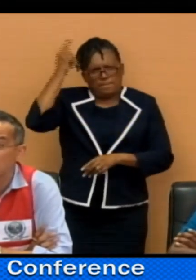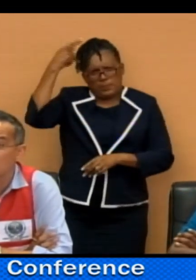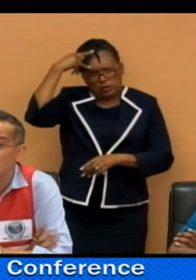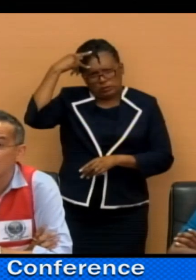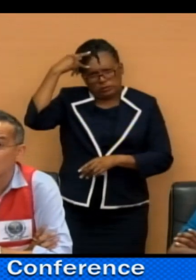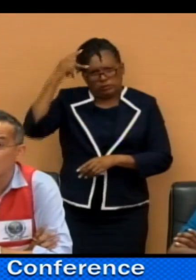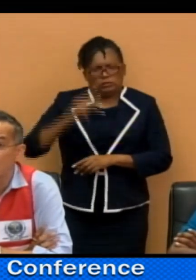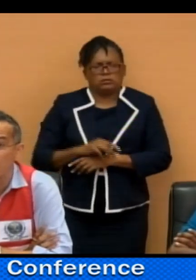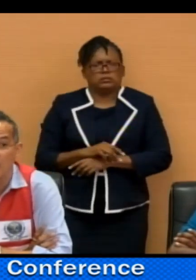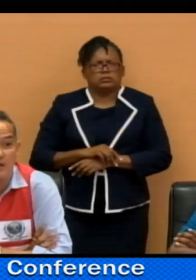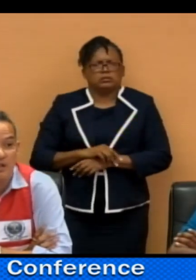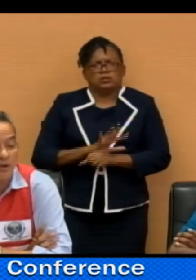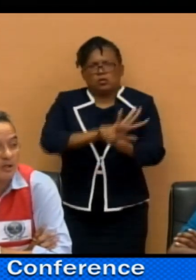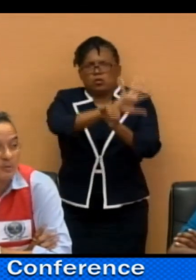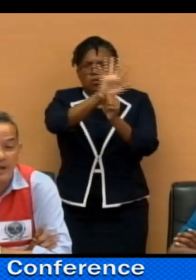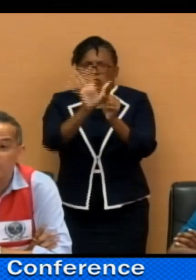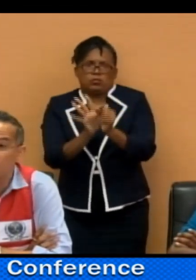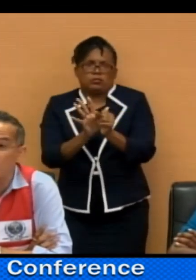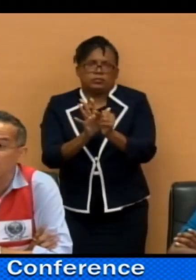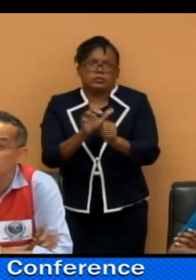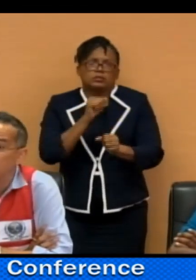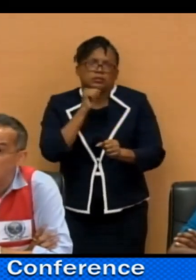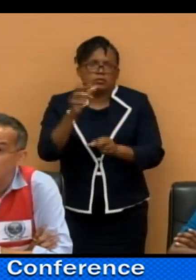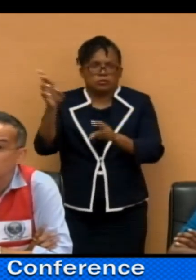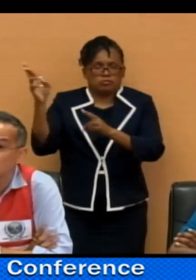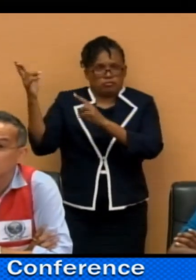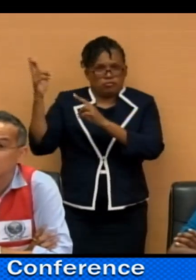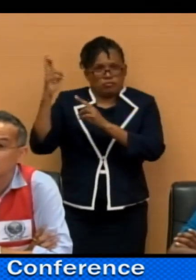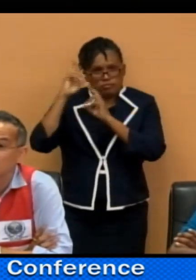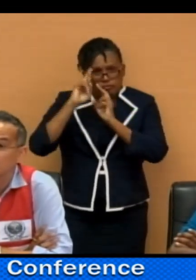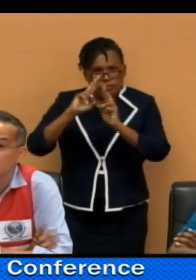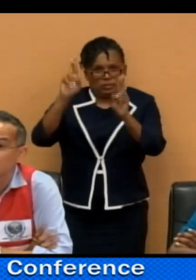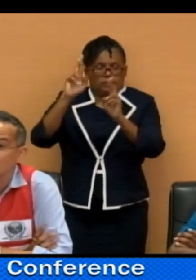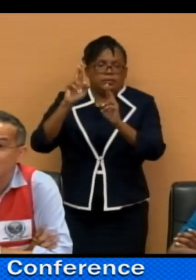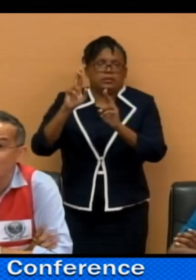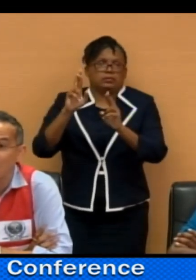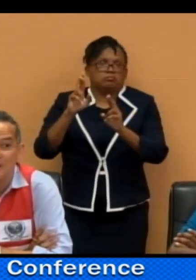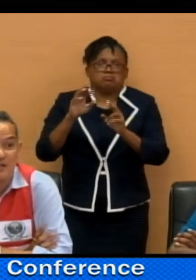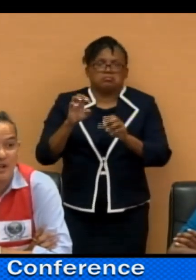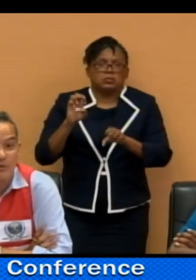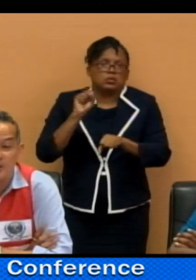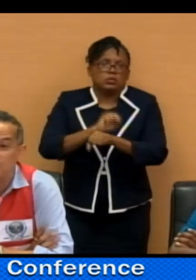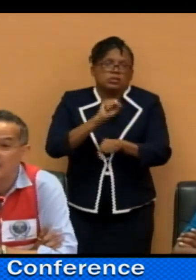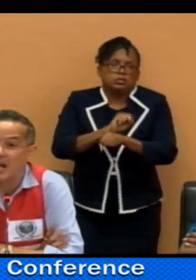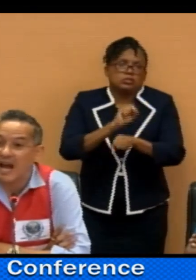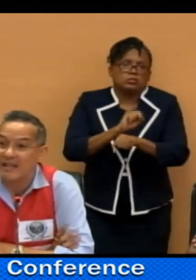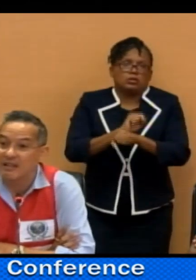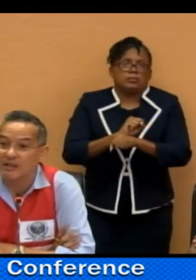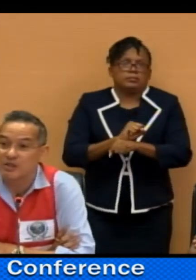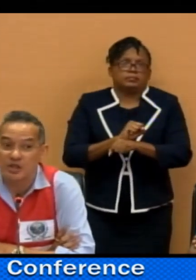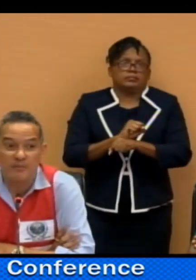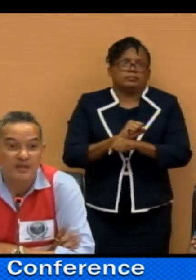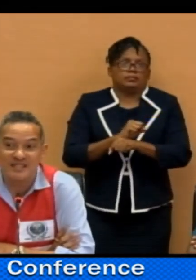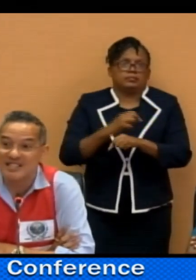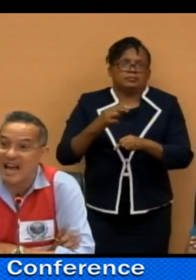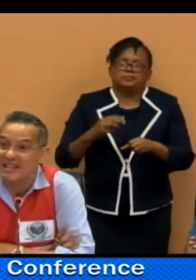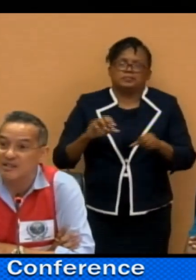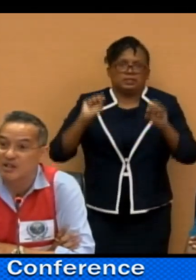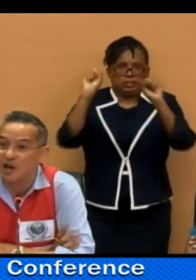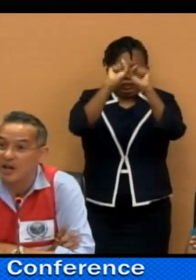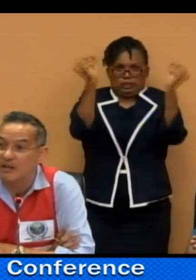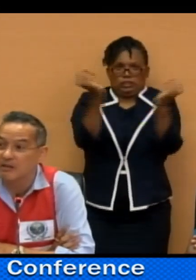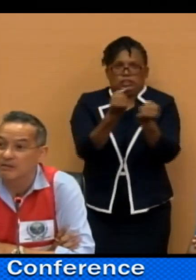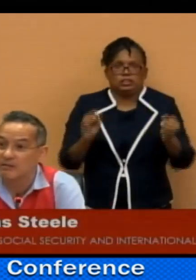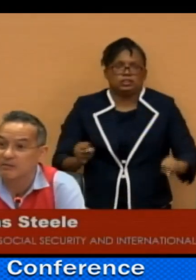affiliations. COVID does not respect form of employment. COVID does not respect height, shape,